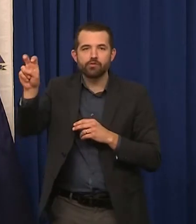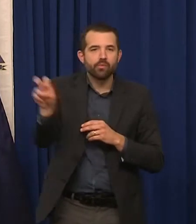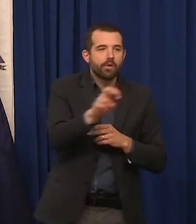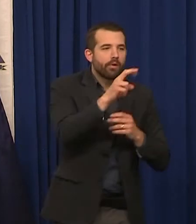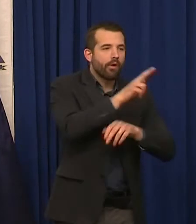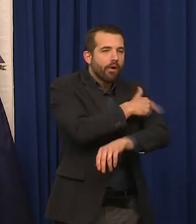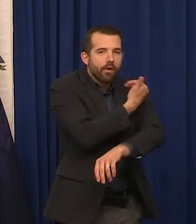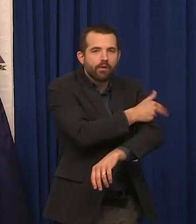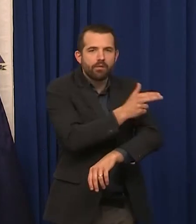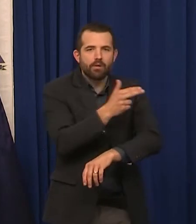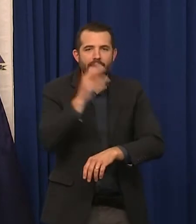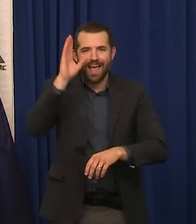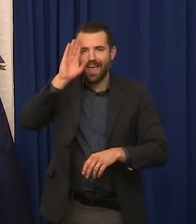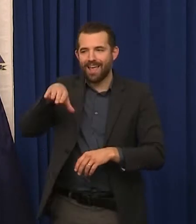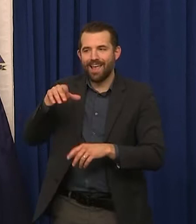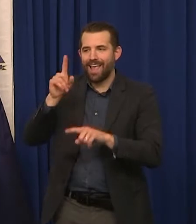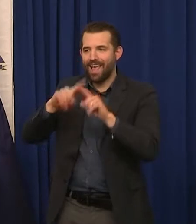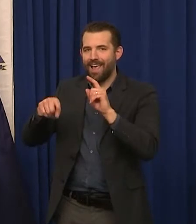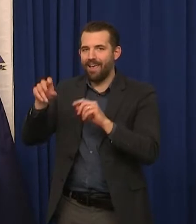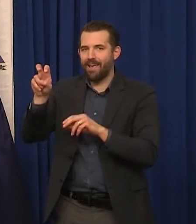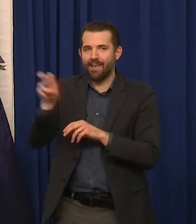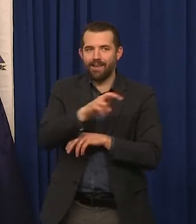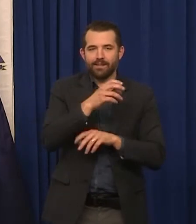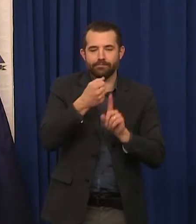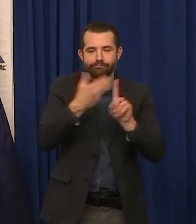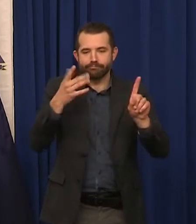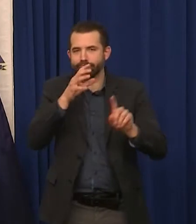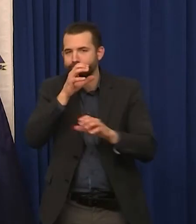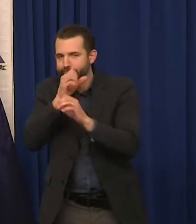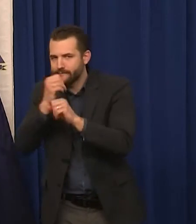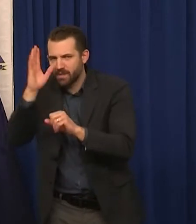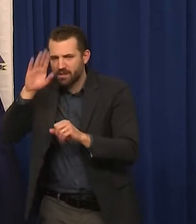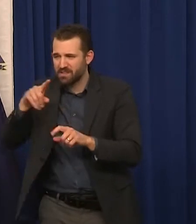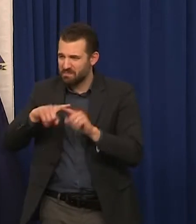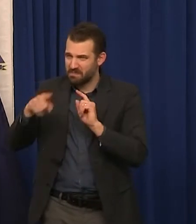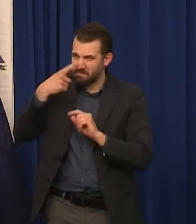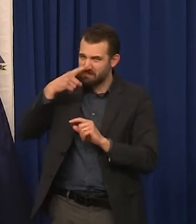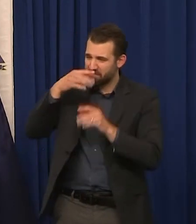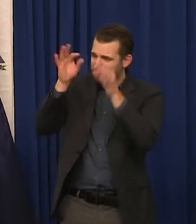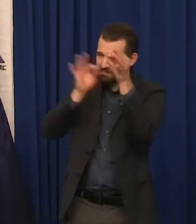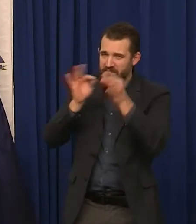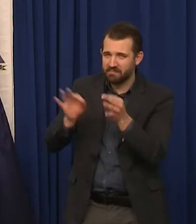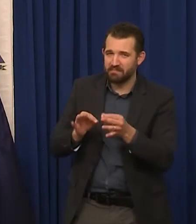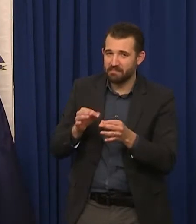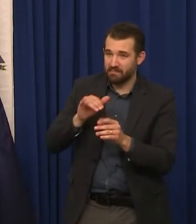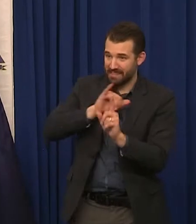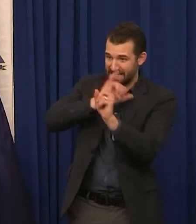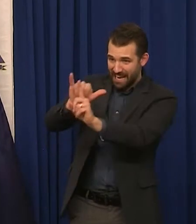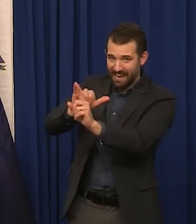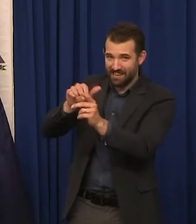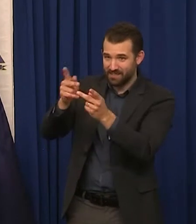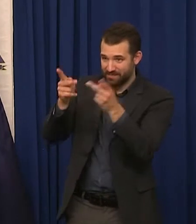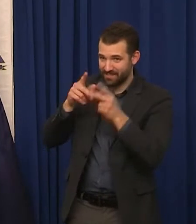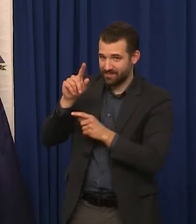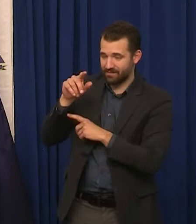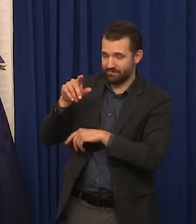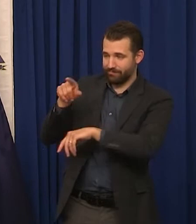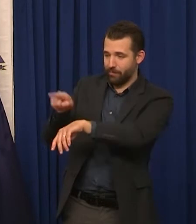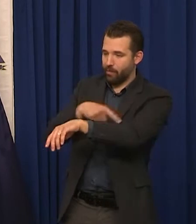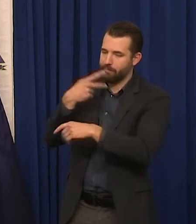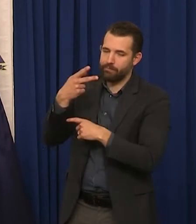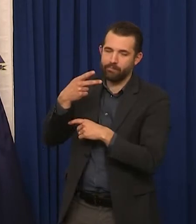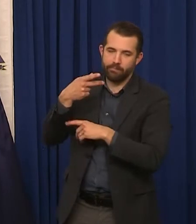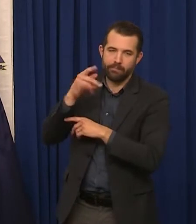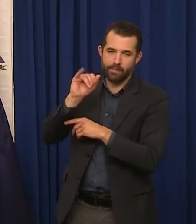but can you talk a little bit about whose decision that is, about whether a seriously ill patient